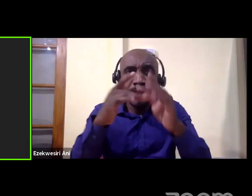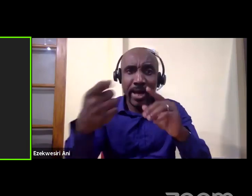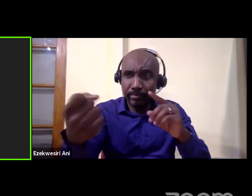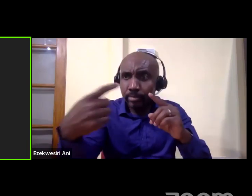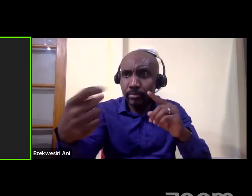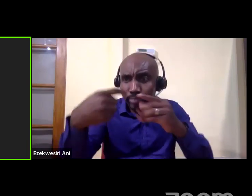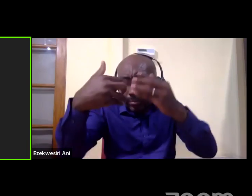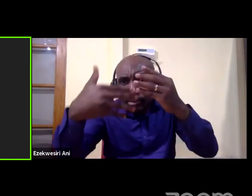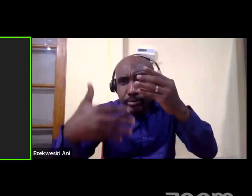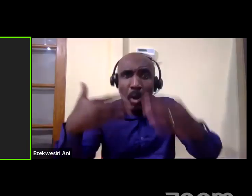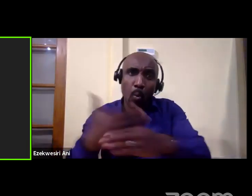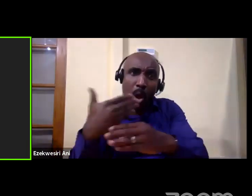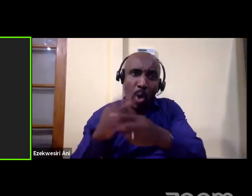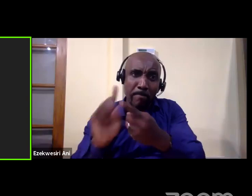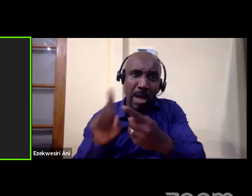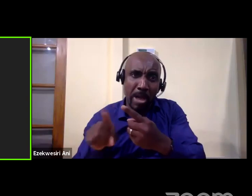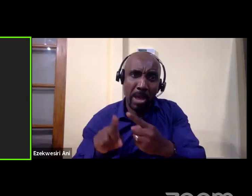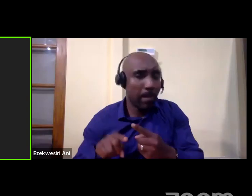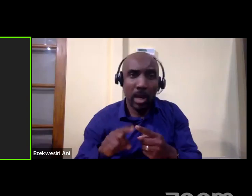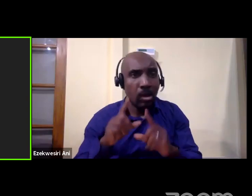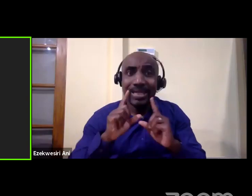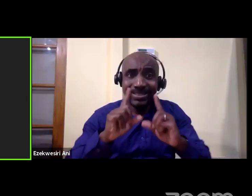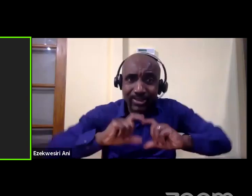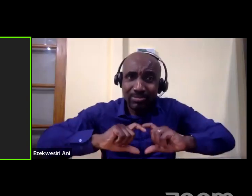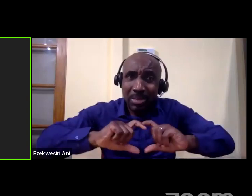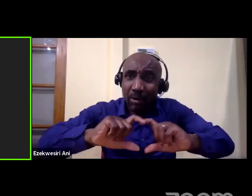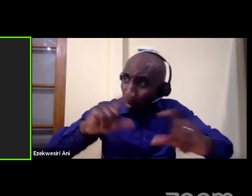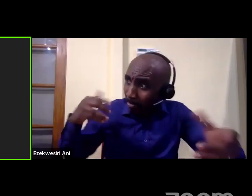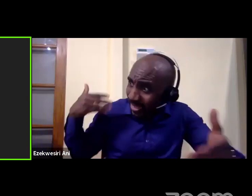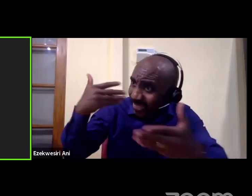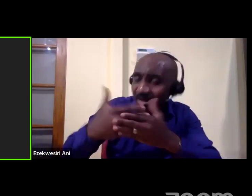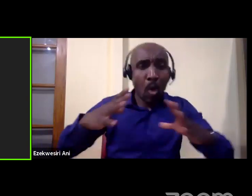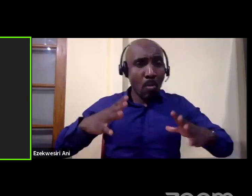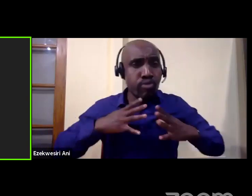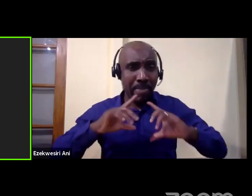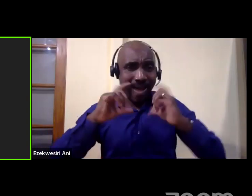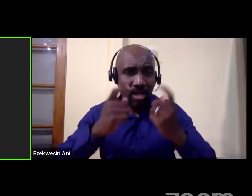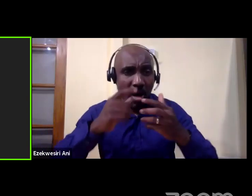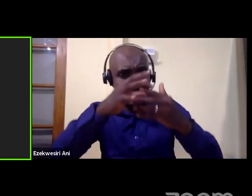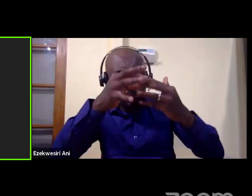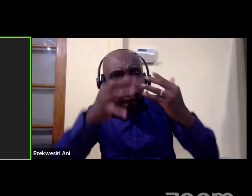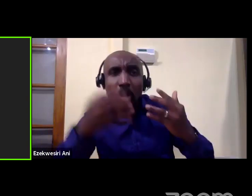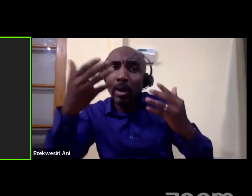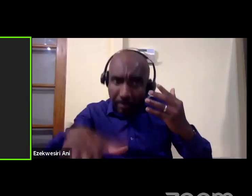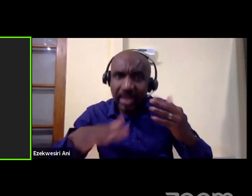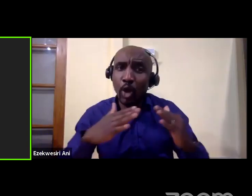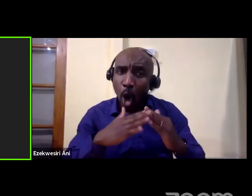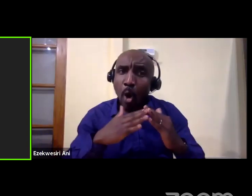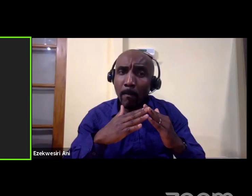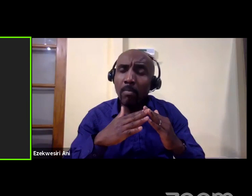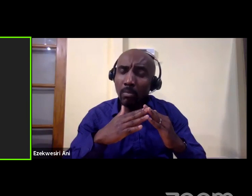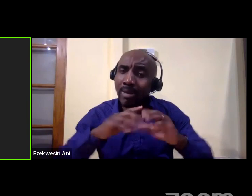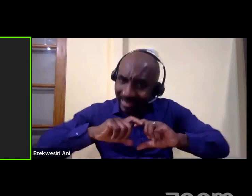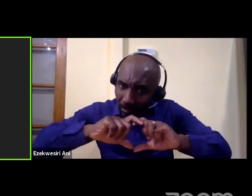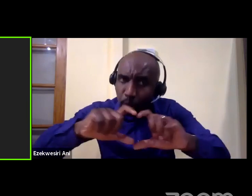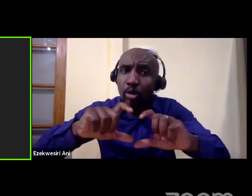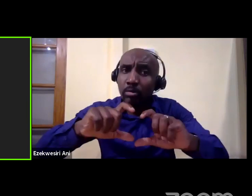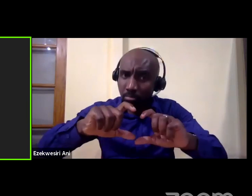that teachers definitely haven't stopped working, and they've been preparing lessons for kids to learn at home and working under very